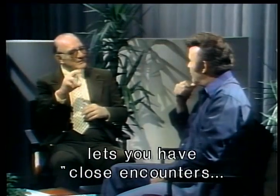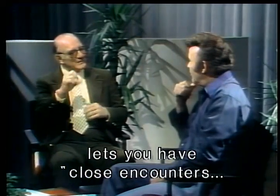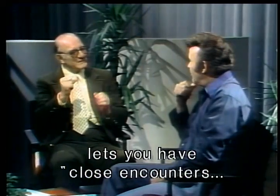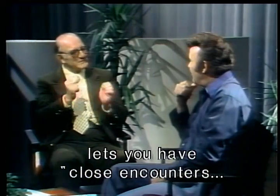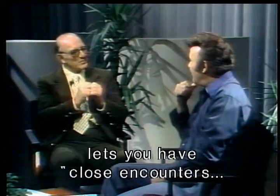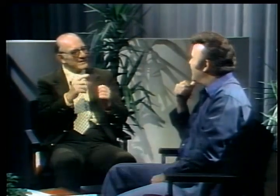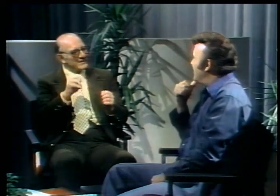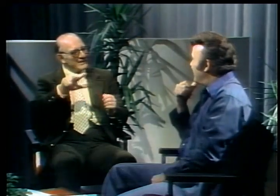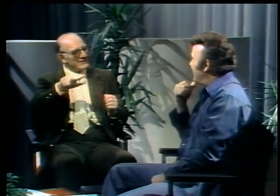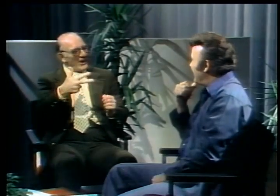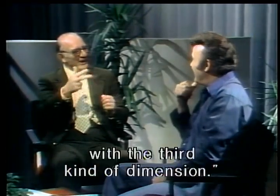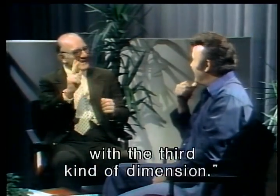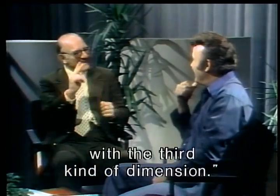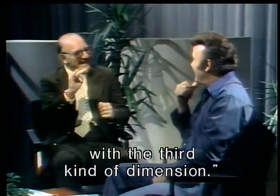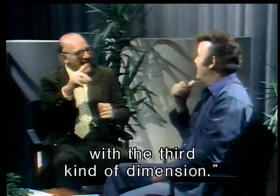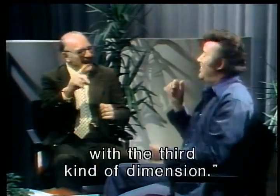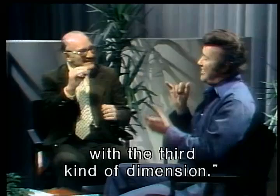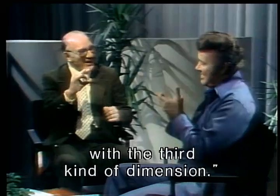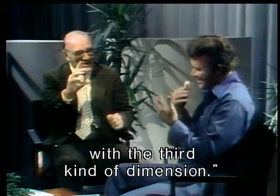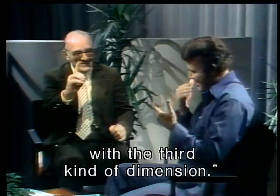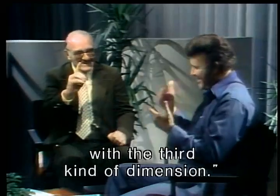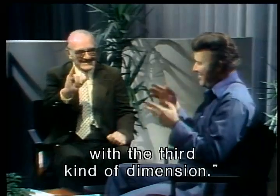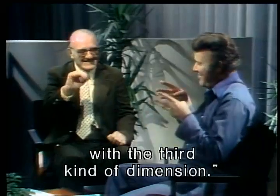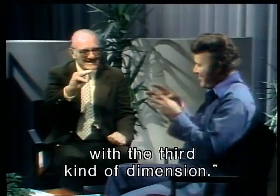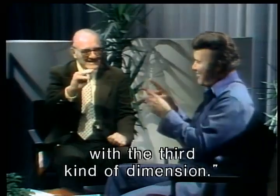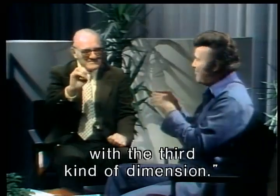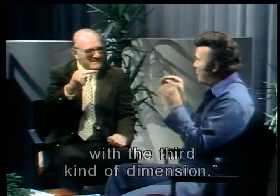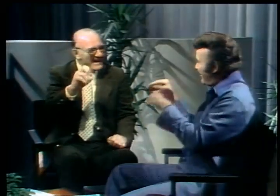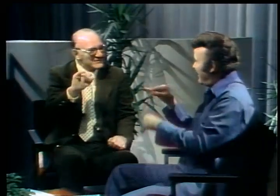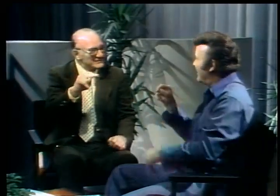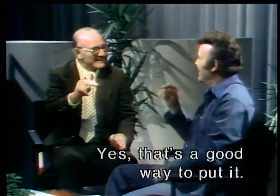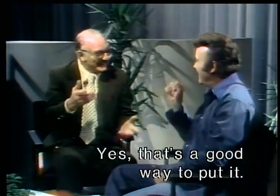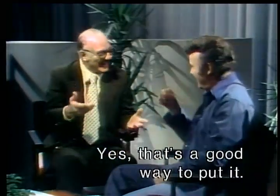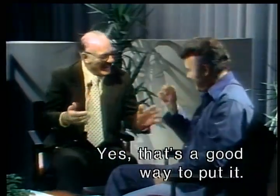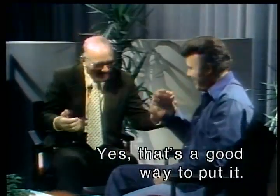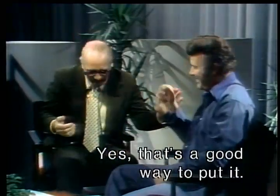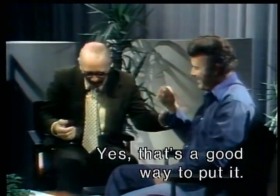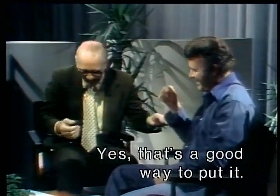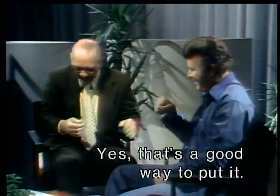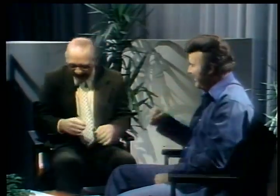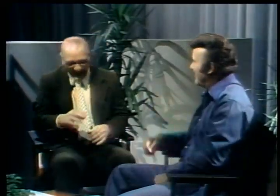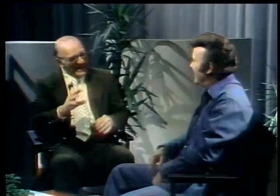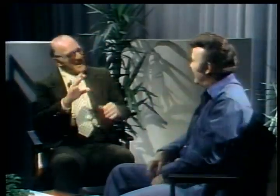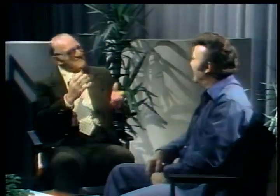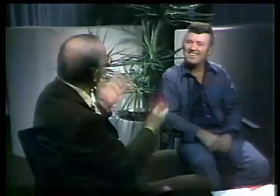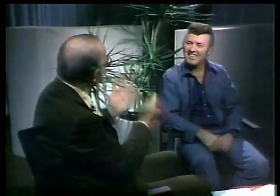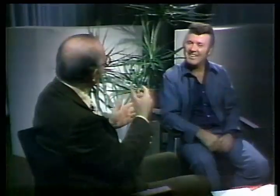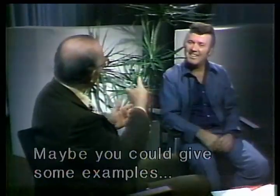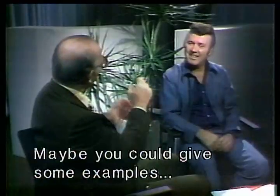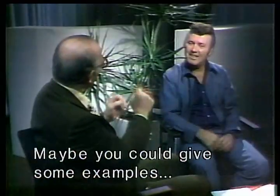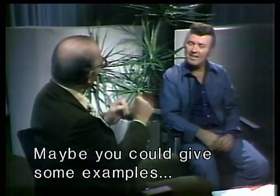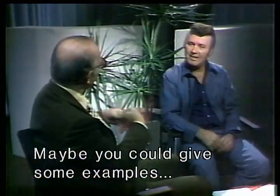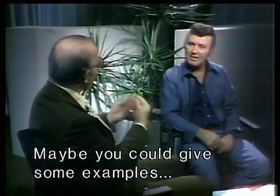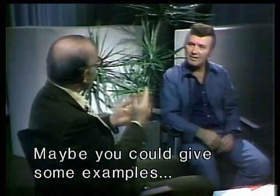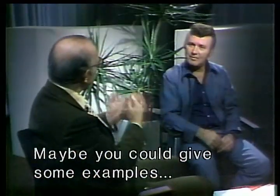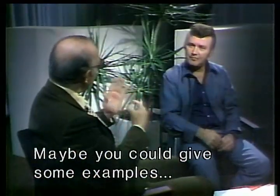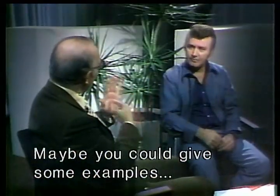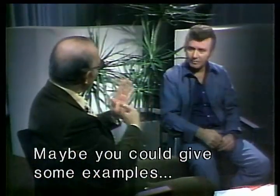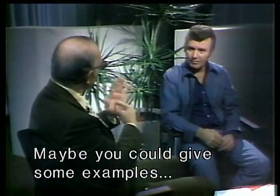encounters with the third kind of dimension. Maybe you could give some